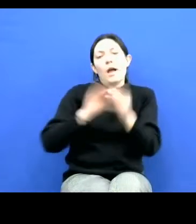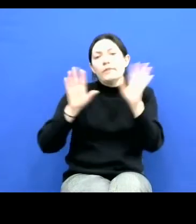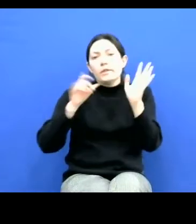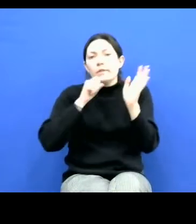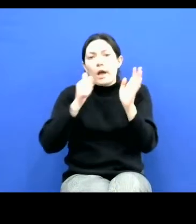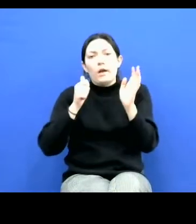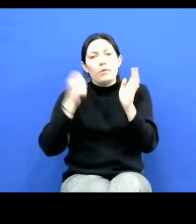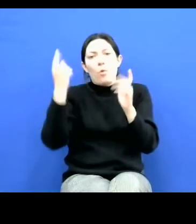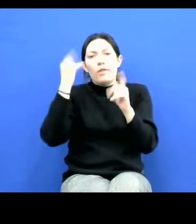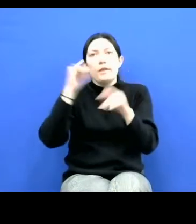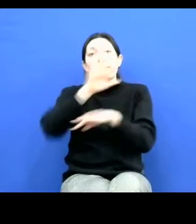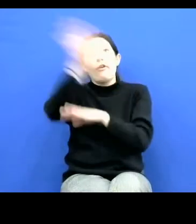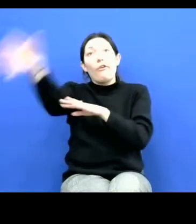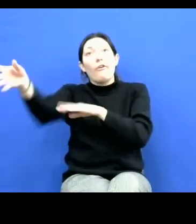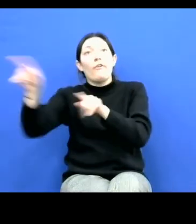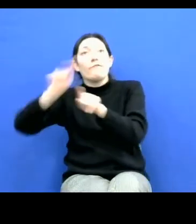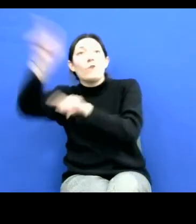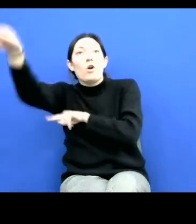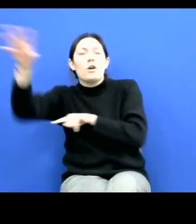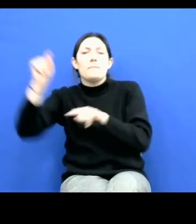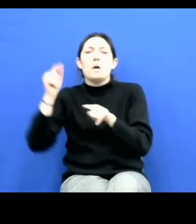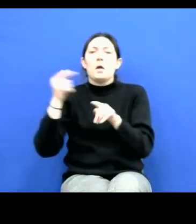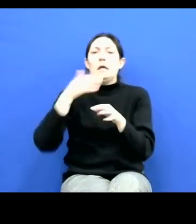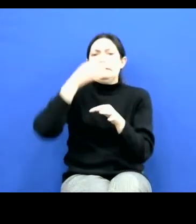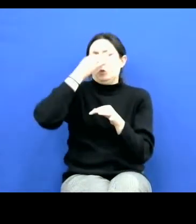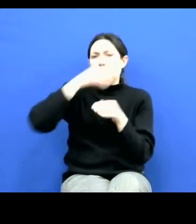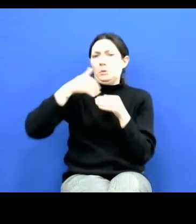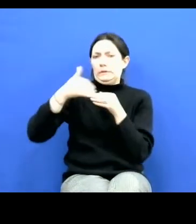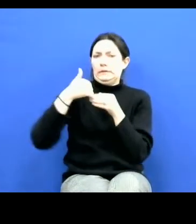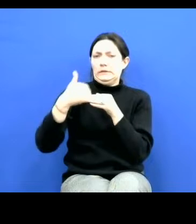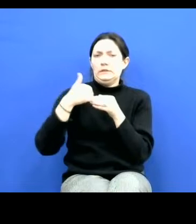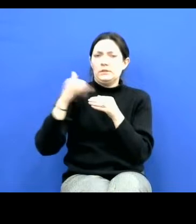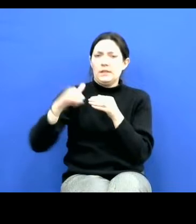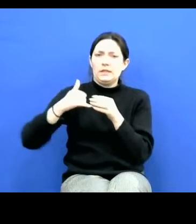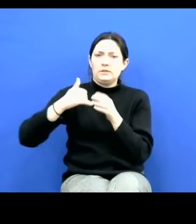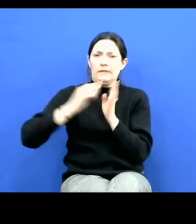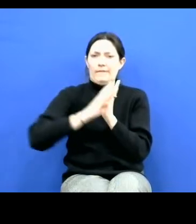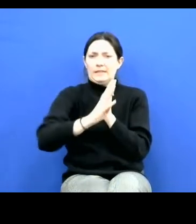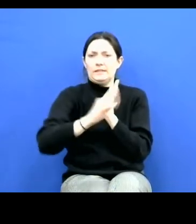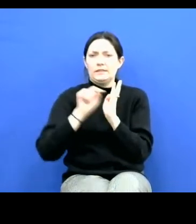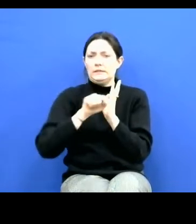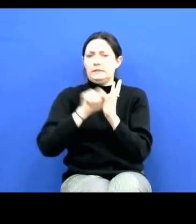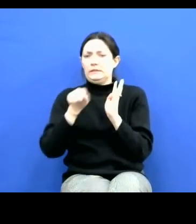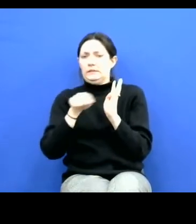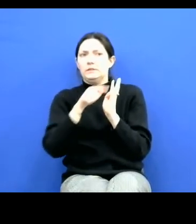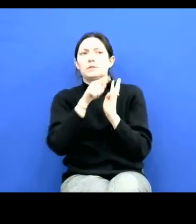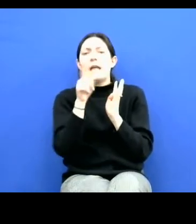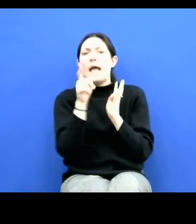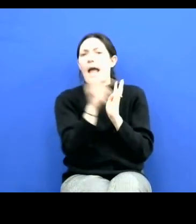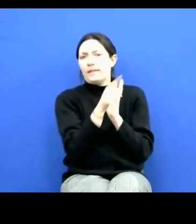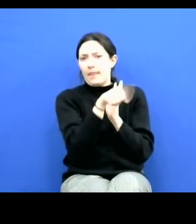aren't anywhere near the property in question, but if they're along that edge and they're just across the property line,